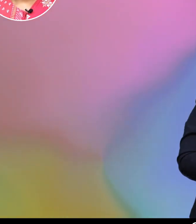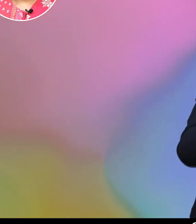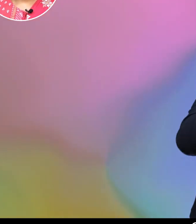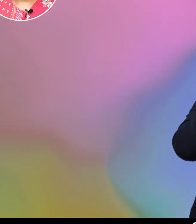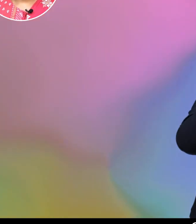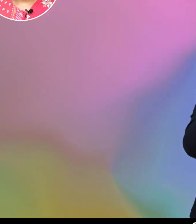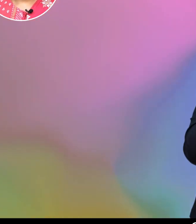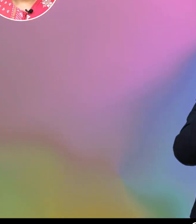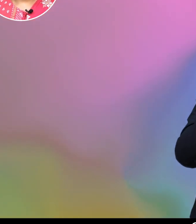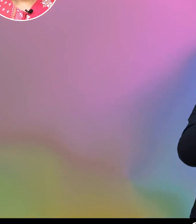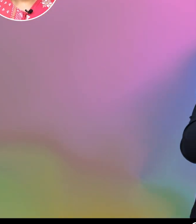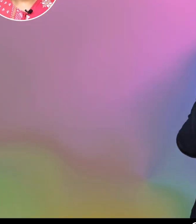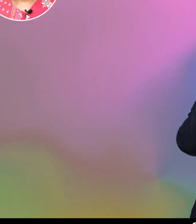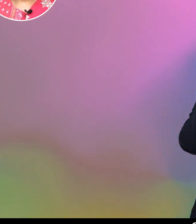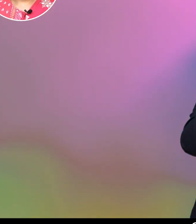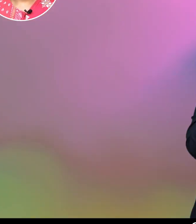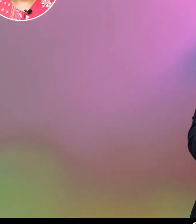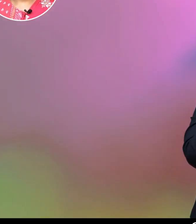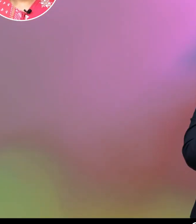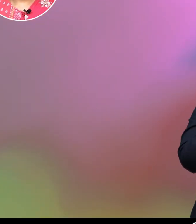of class 10 biology.